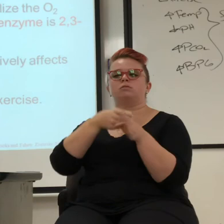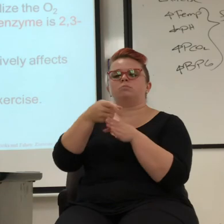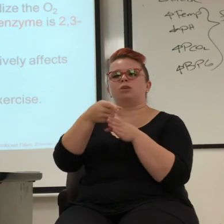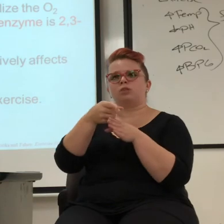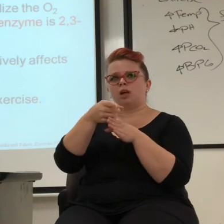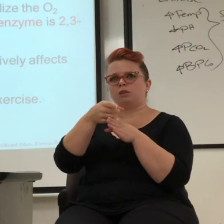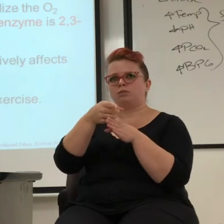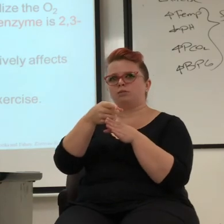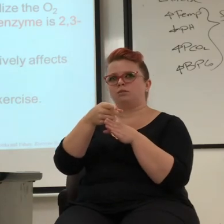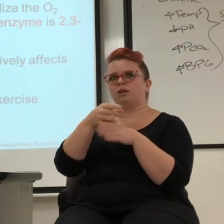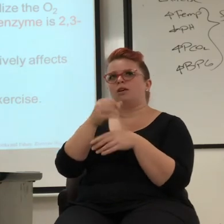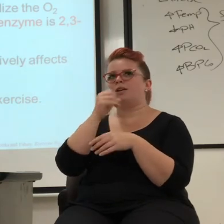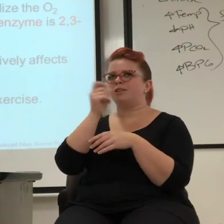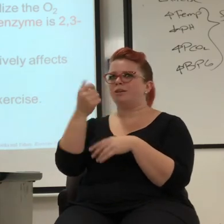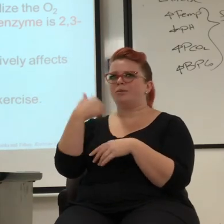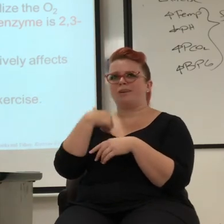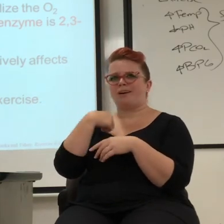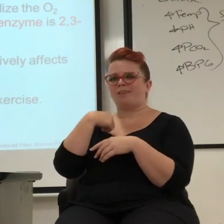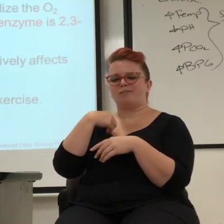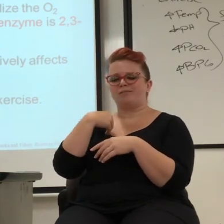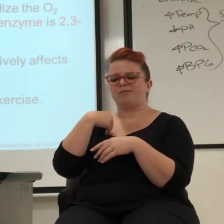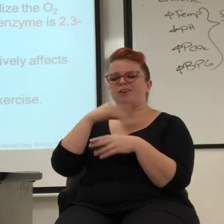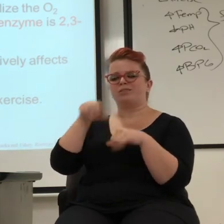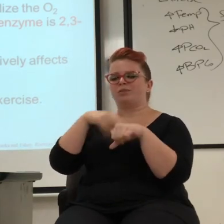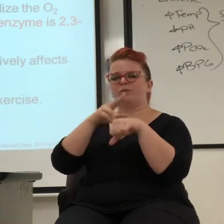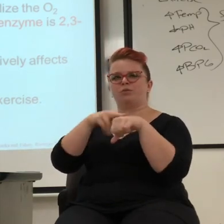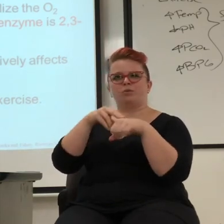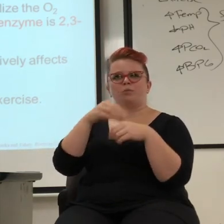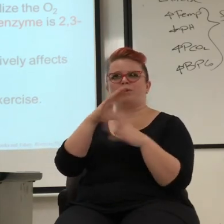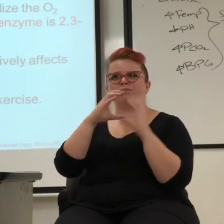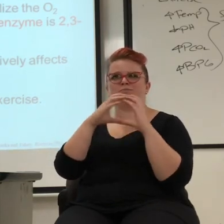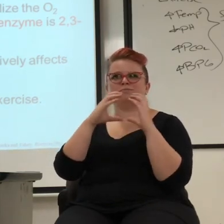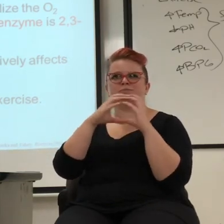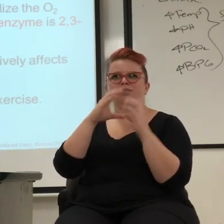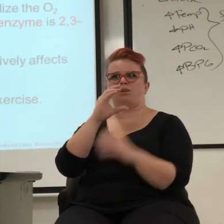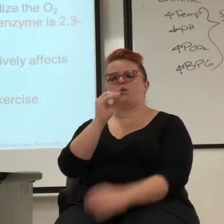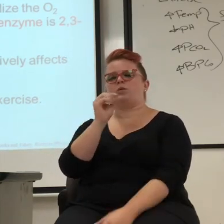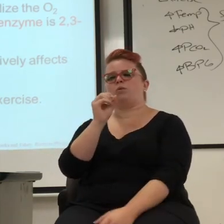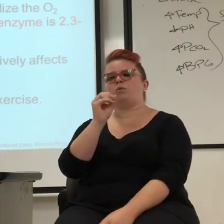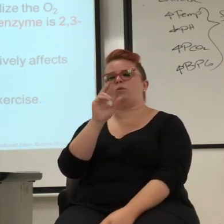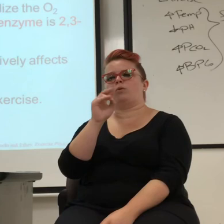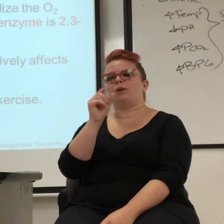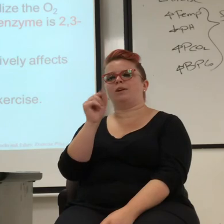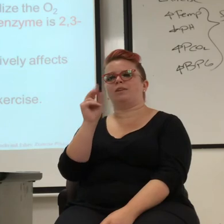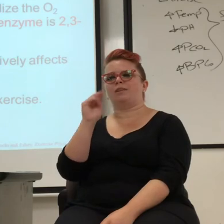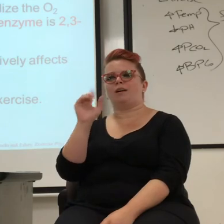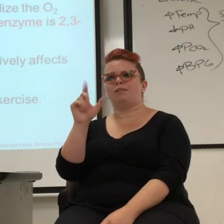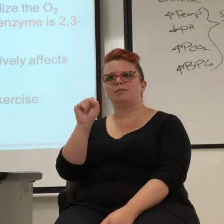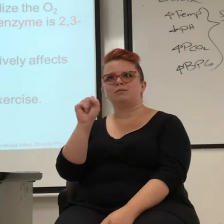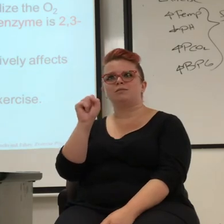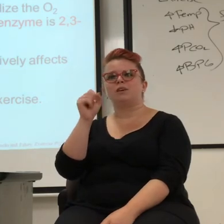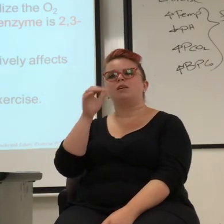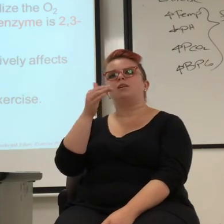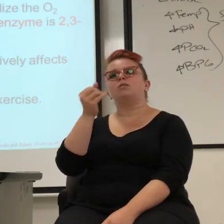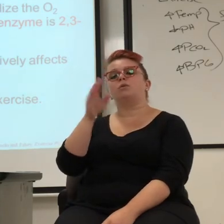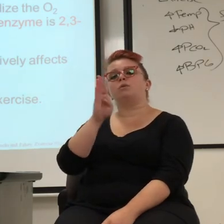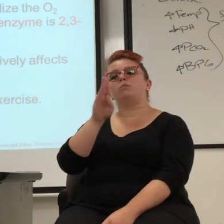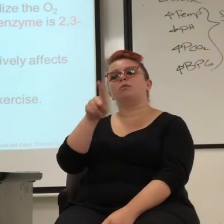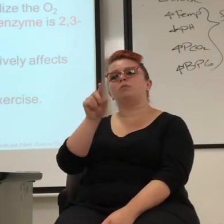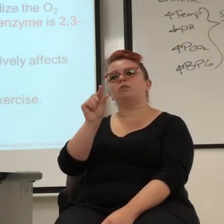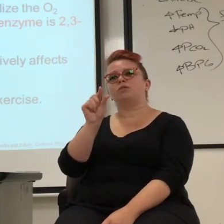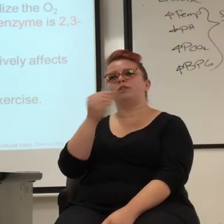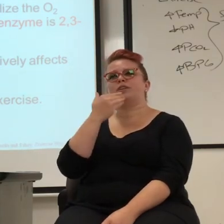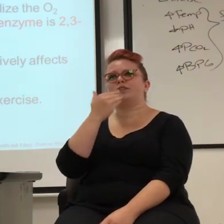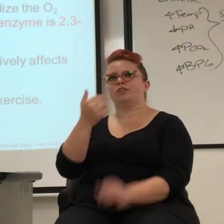cell organelles to do regular cell metabolism. So BPG is an indicator of